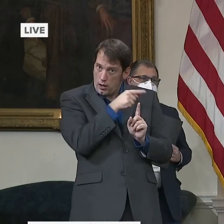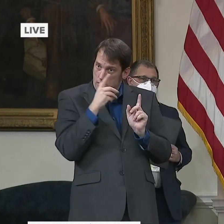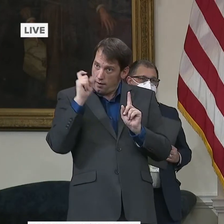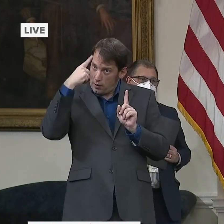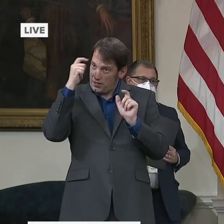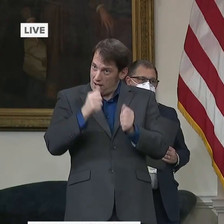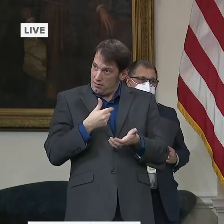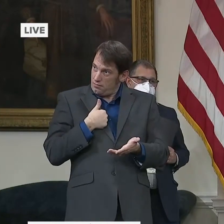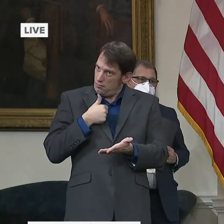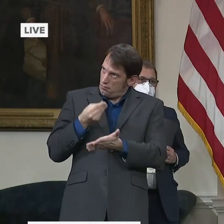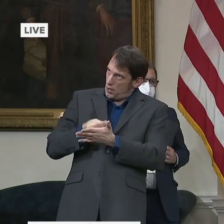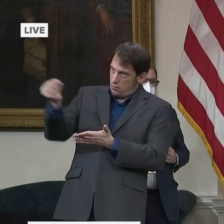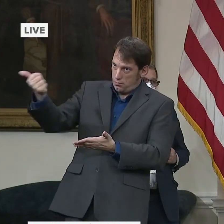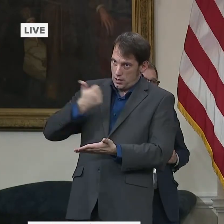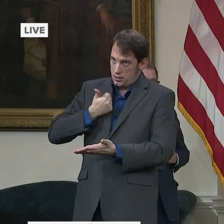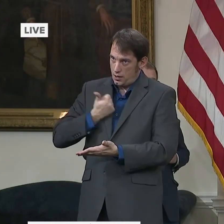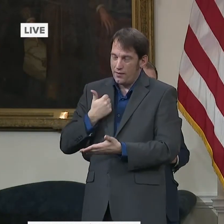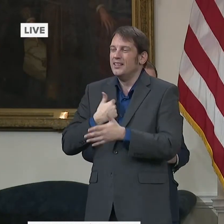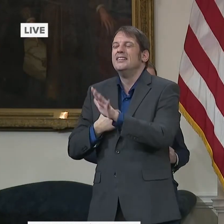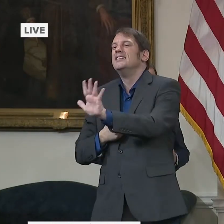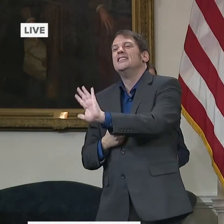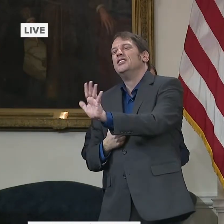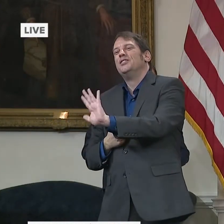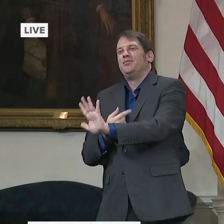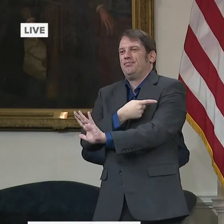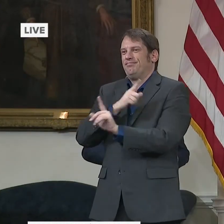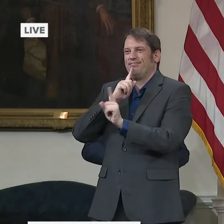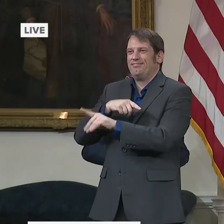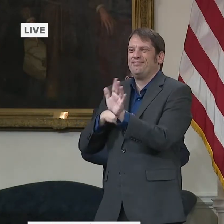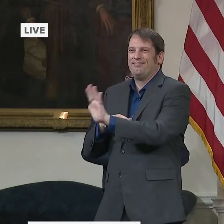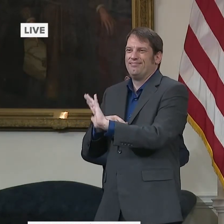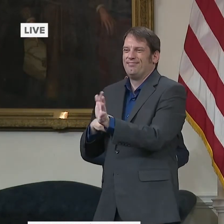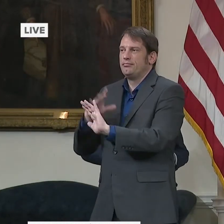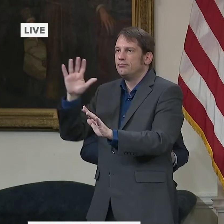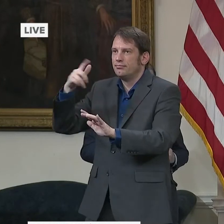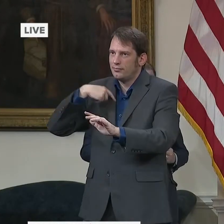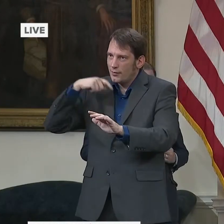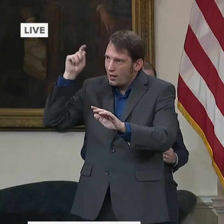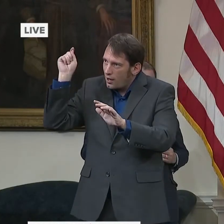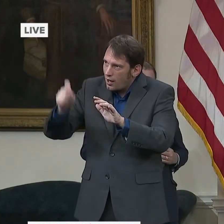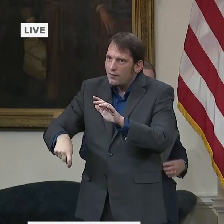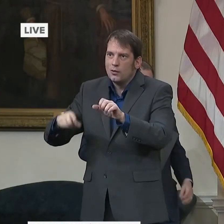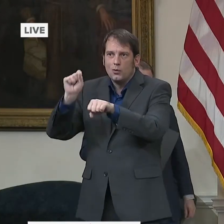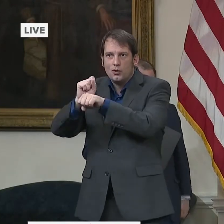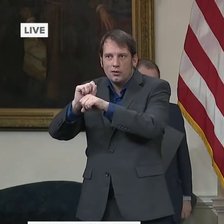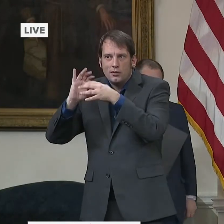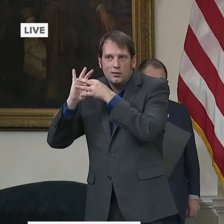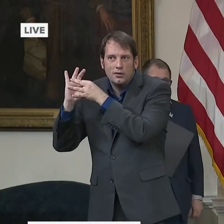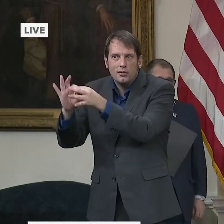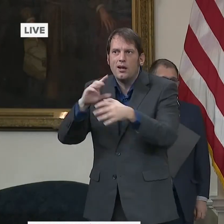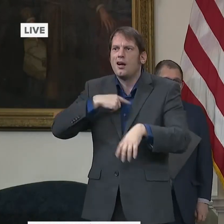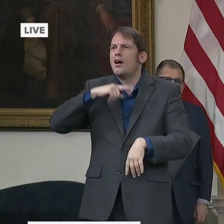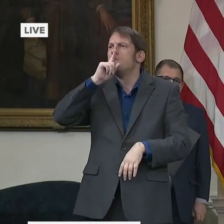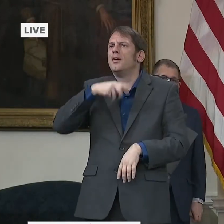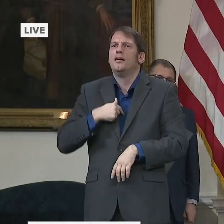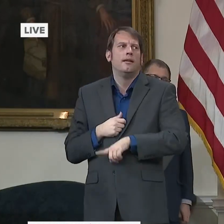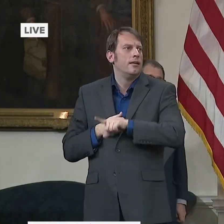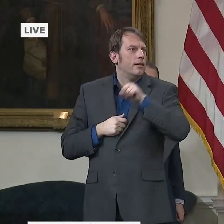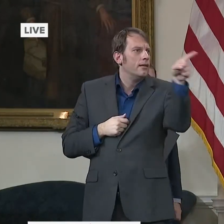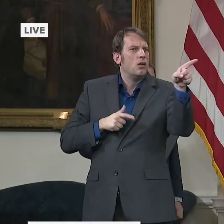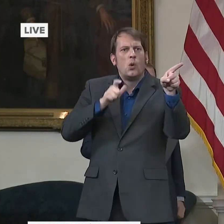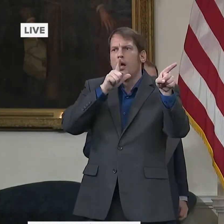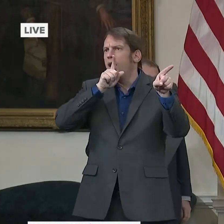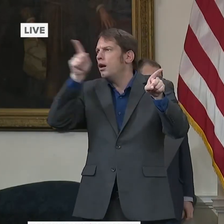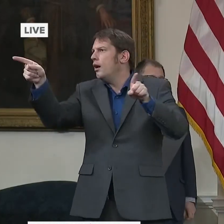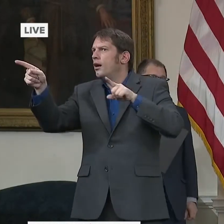tried? Just to give them, look, we're all in this together, and I'm not trying to point fingers at either the Biden administration or the Trump administration. They're saying they're not